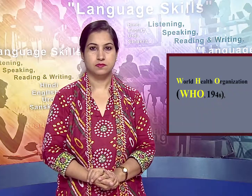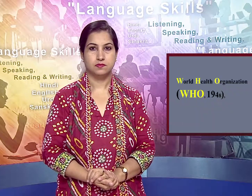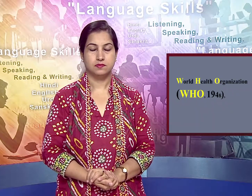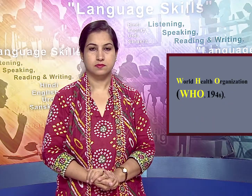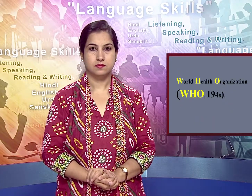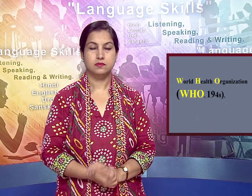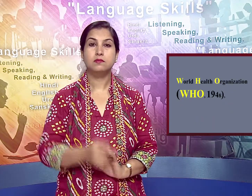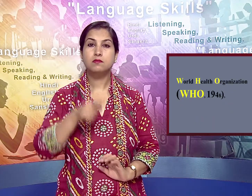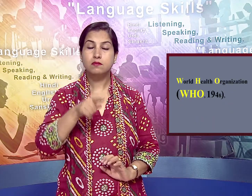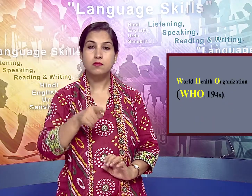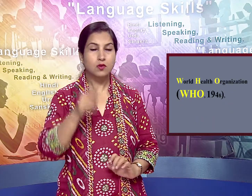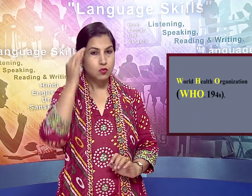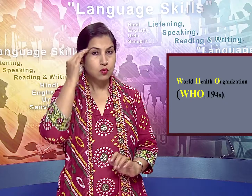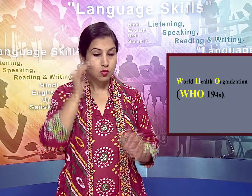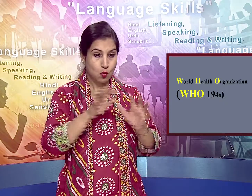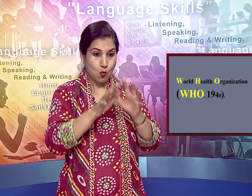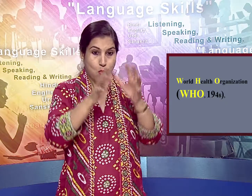There is a world level